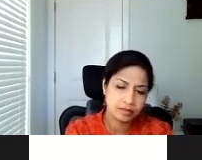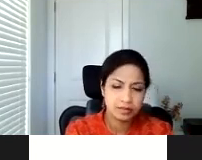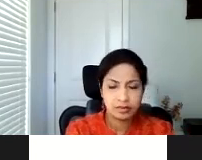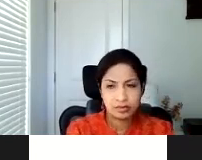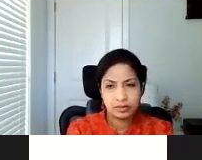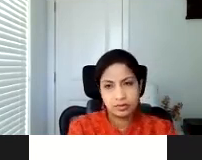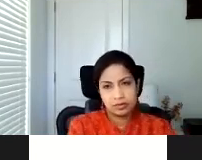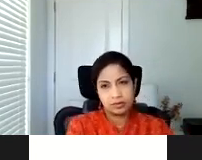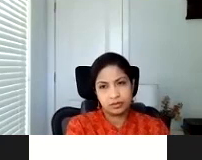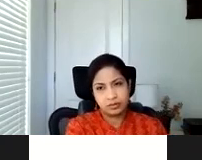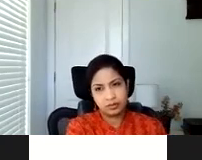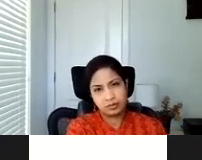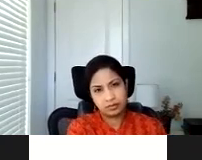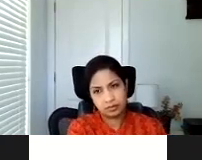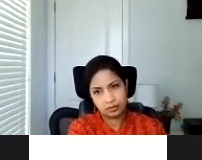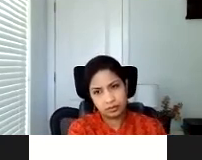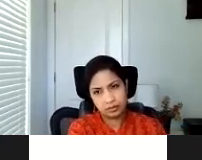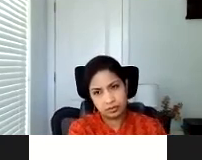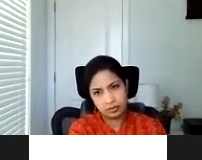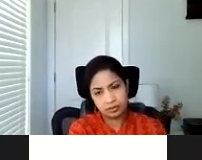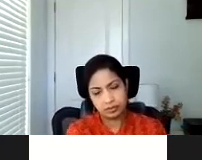Will said, on saying